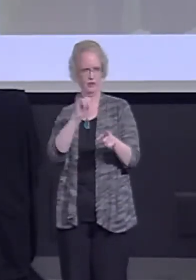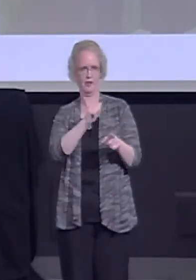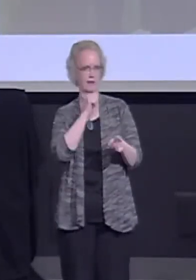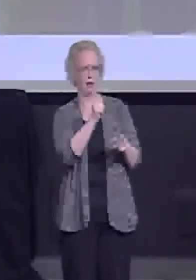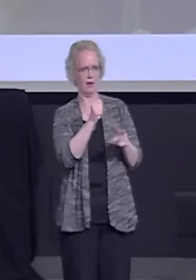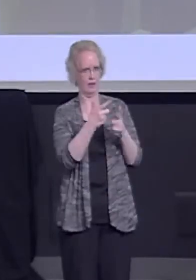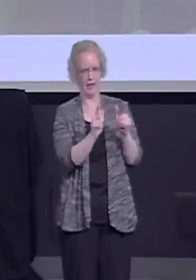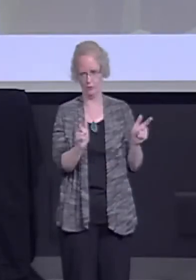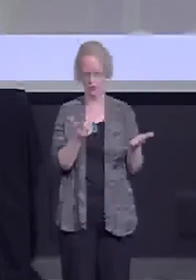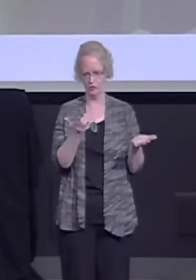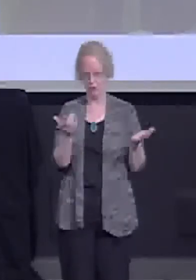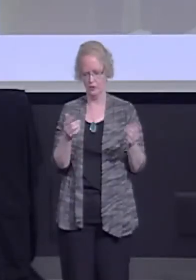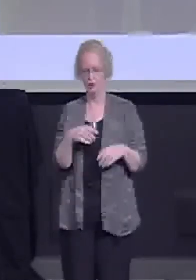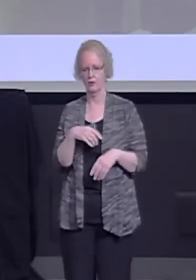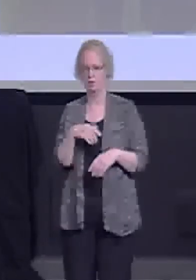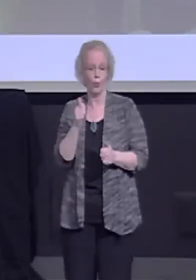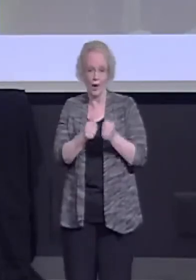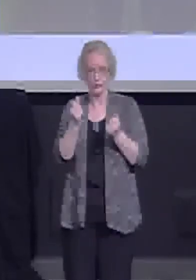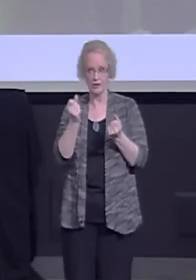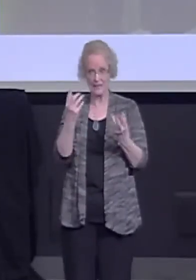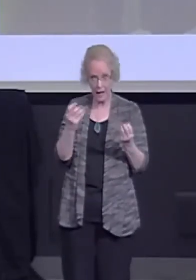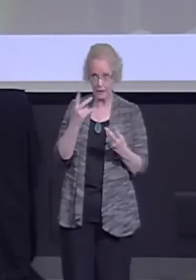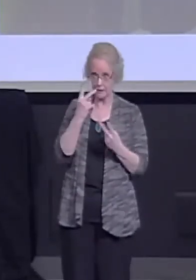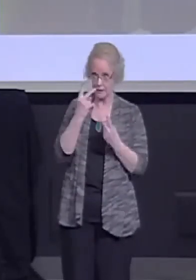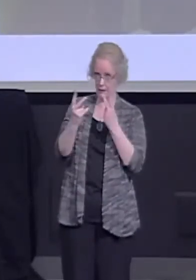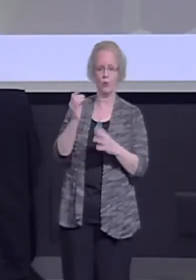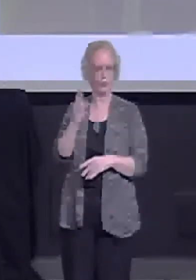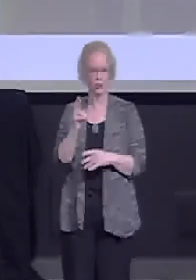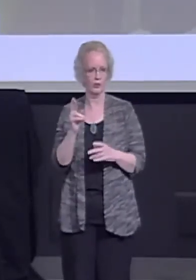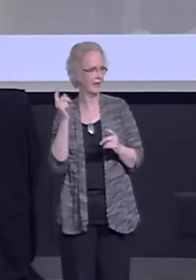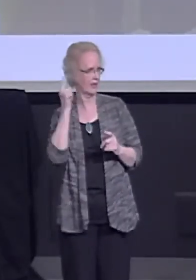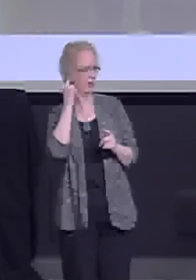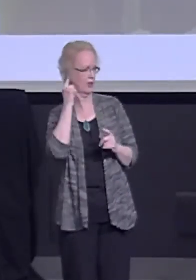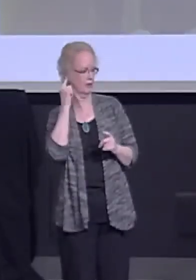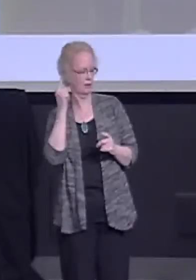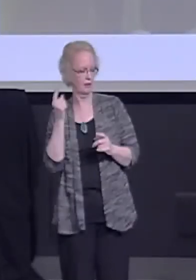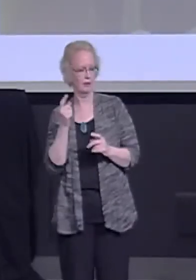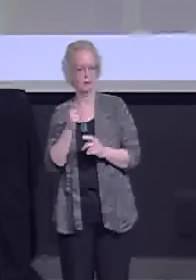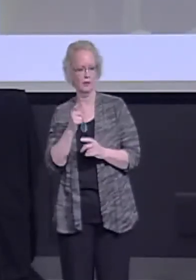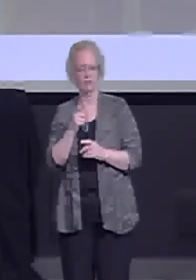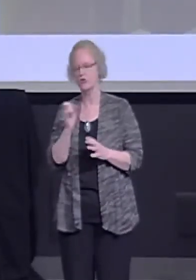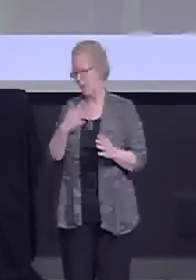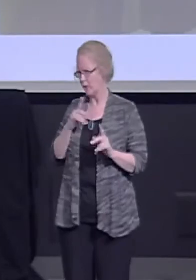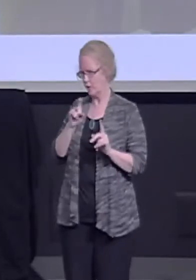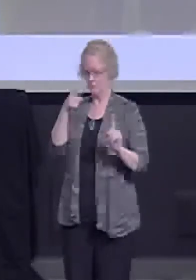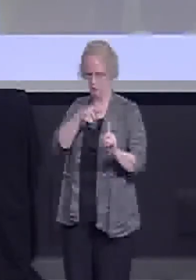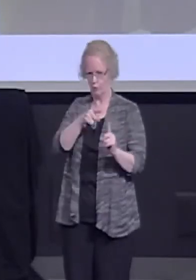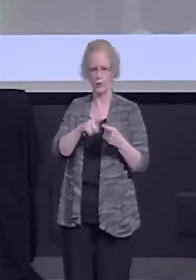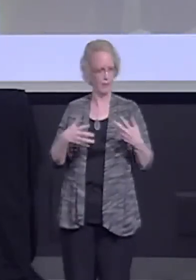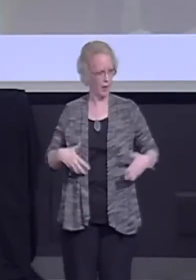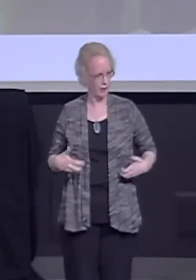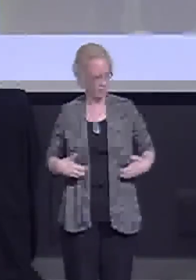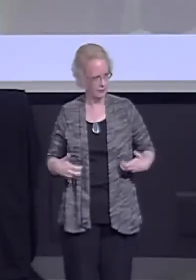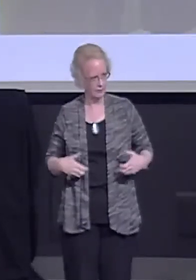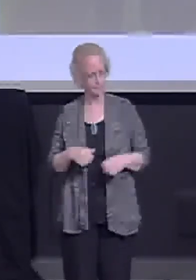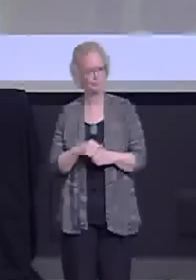when the auditory or the signing stream is coming in. My question has to do with the monkeys, because I noticed